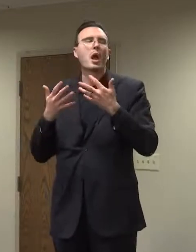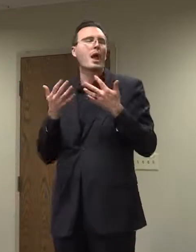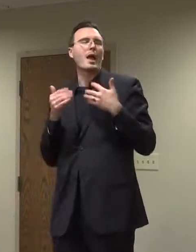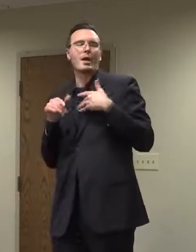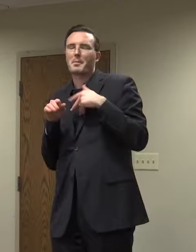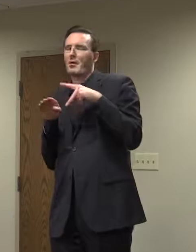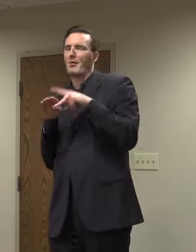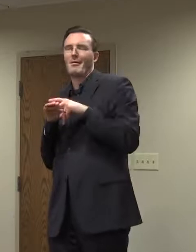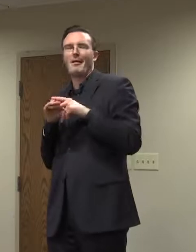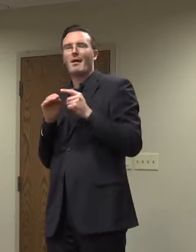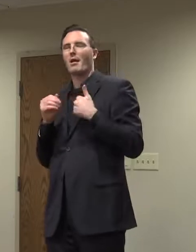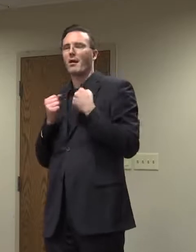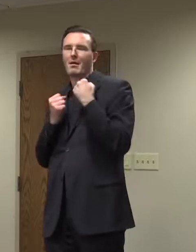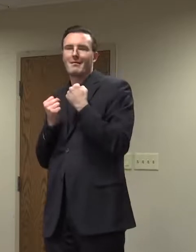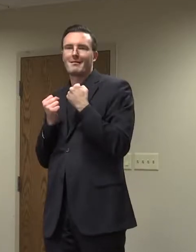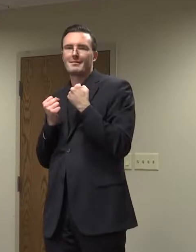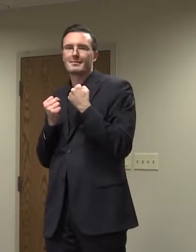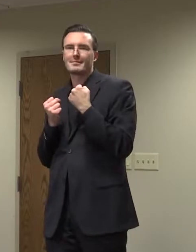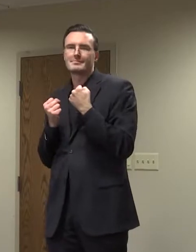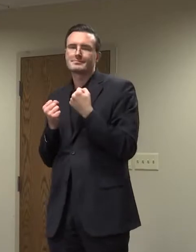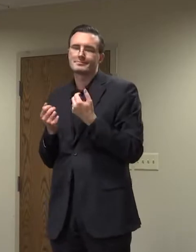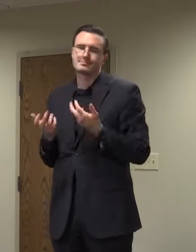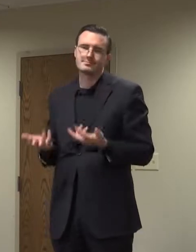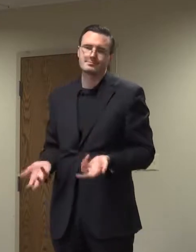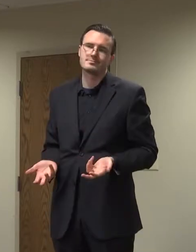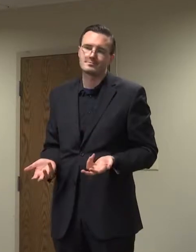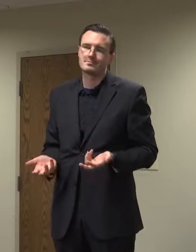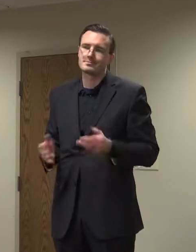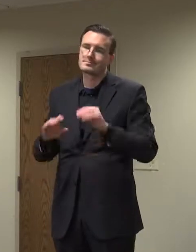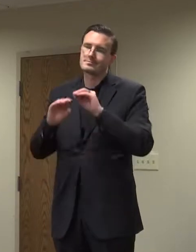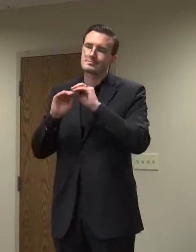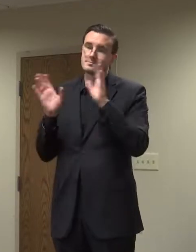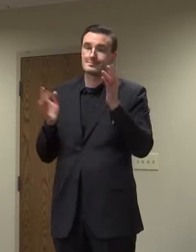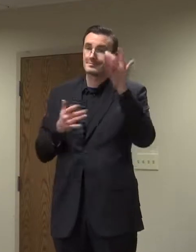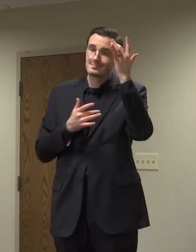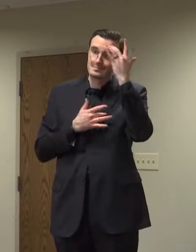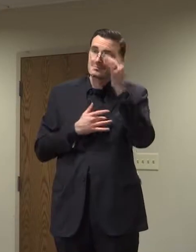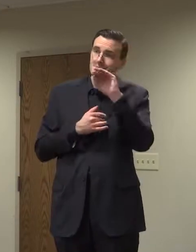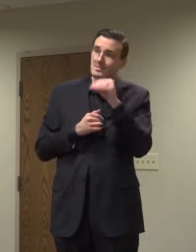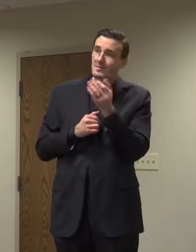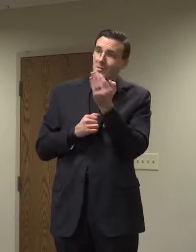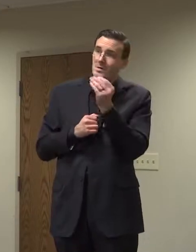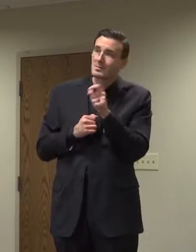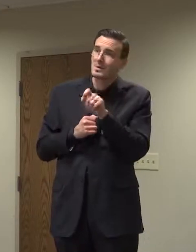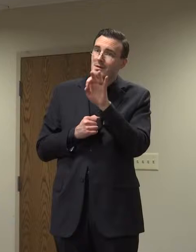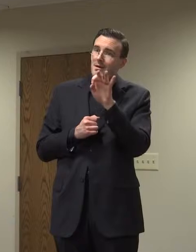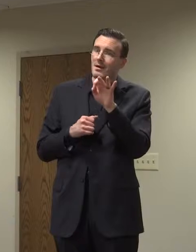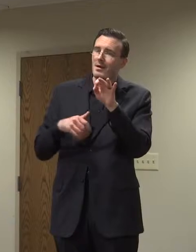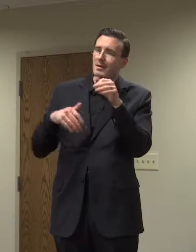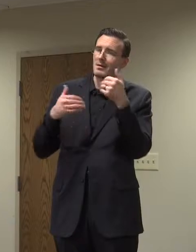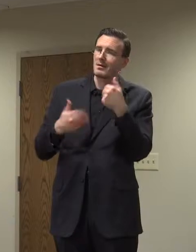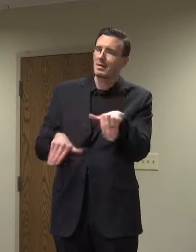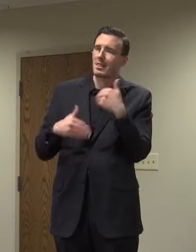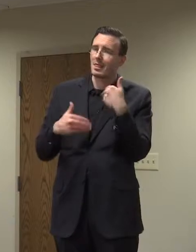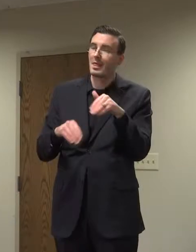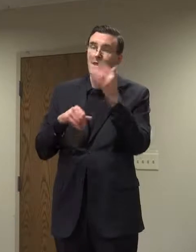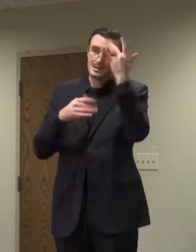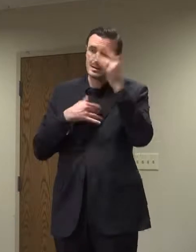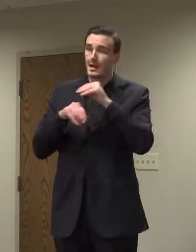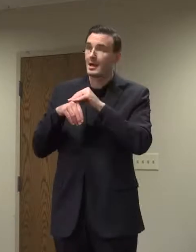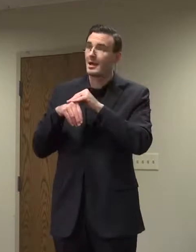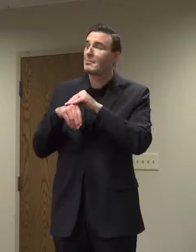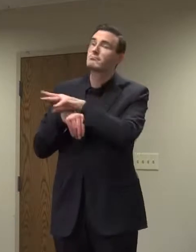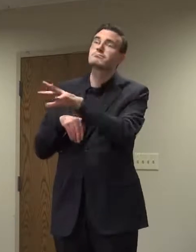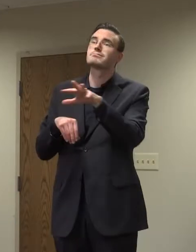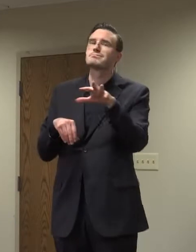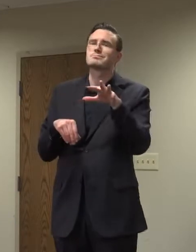Because our positivity rate is demonstrating that we are not able to slow down that transmission. We are not going down with the